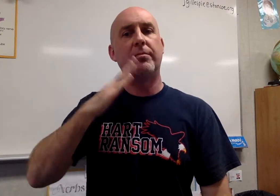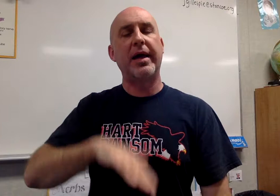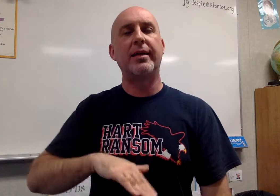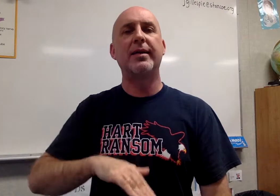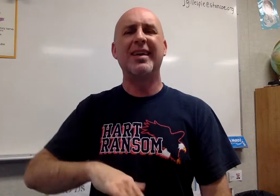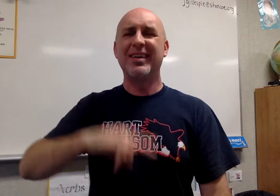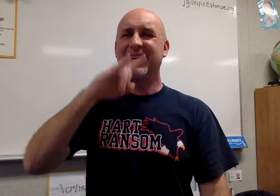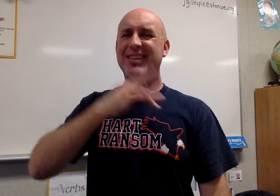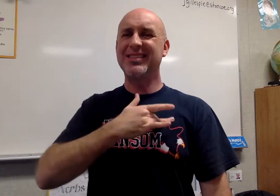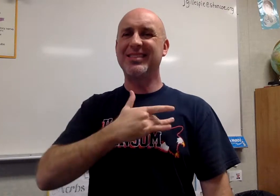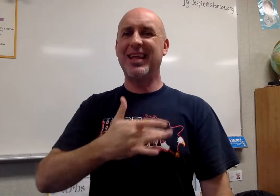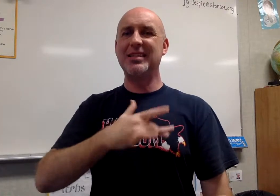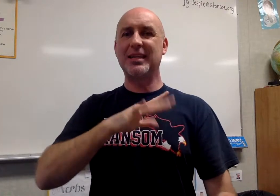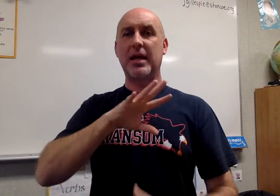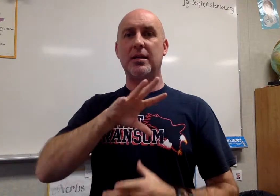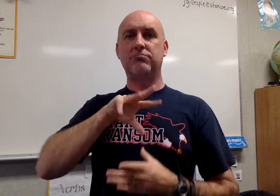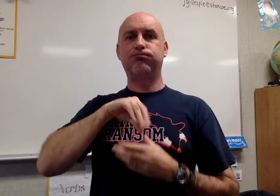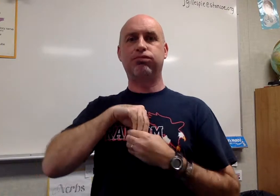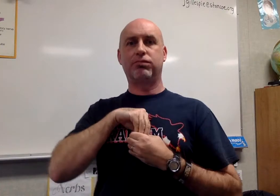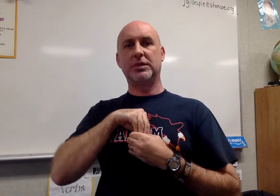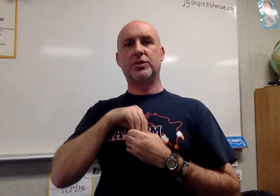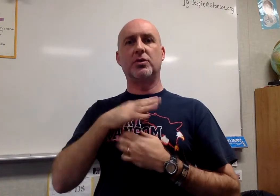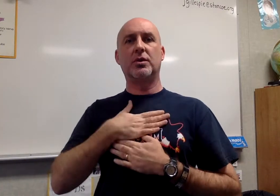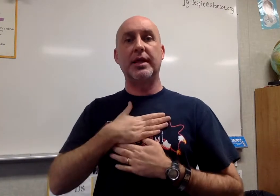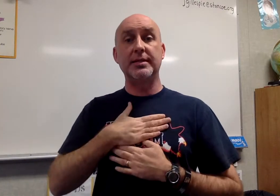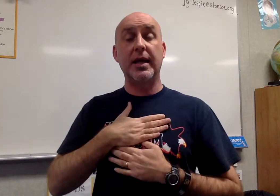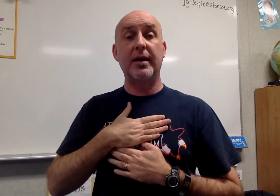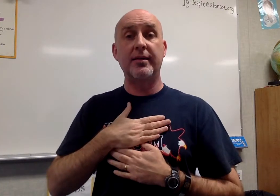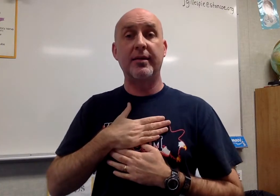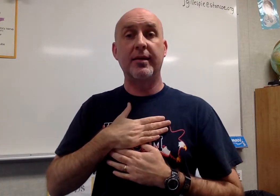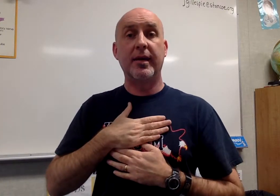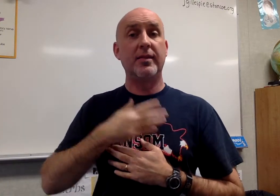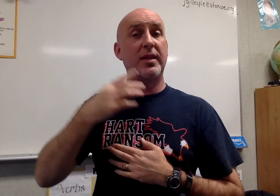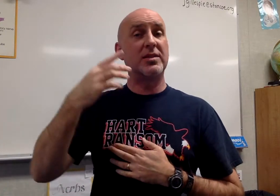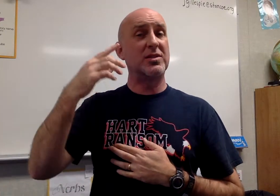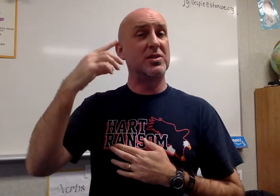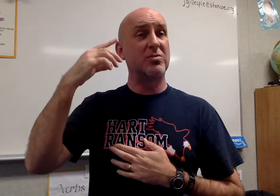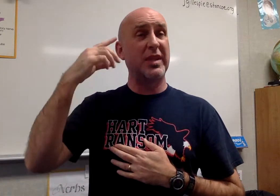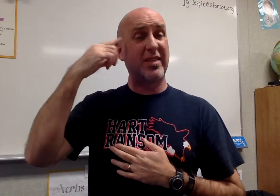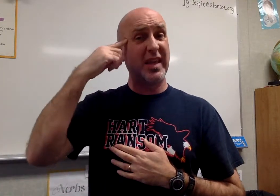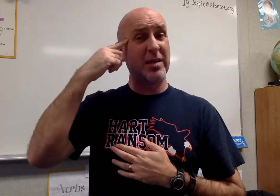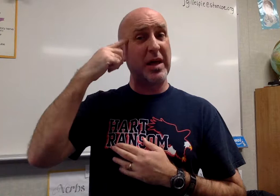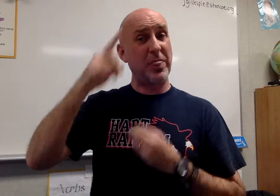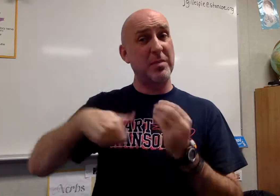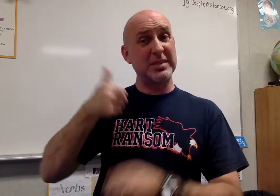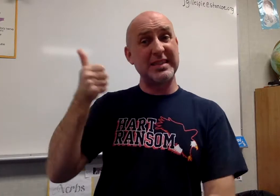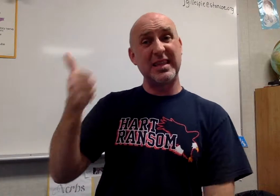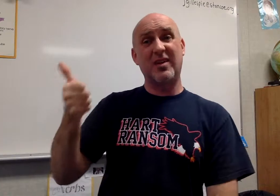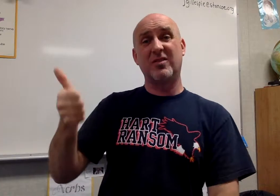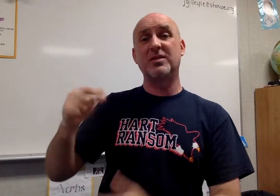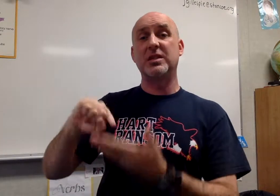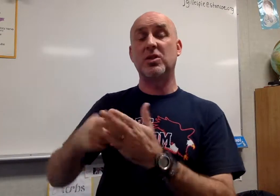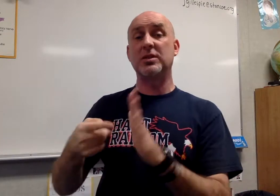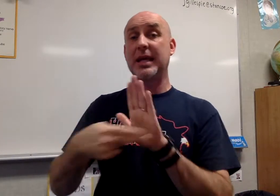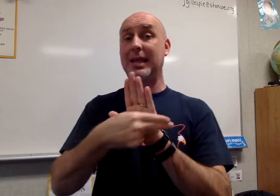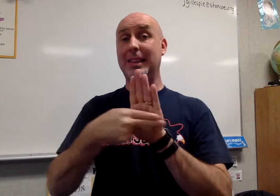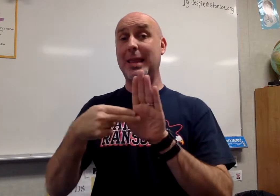bad, kids tend to kind of internalize that. And when they think about themselves, they start to kind of